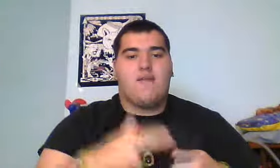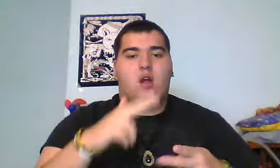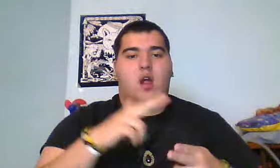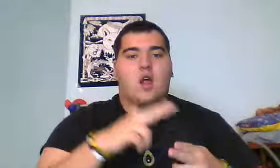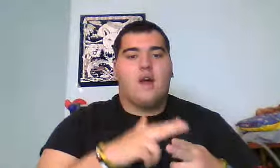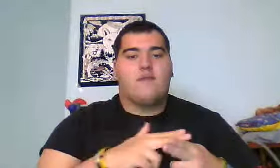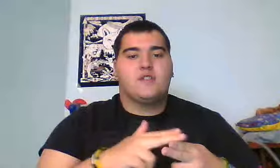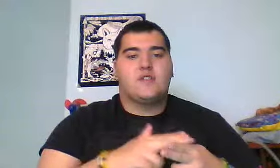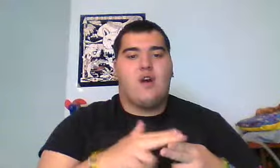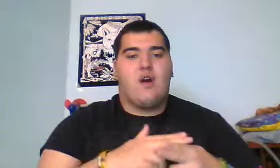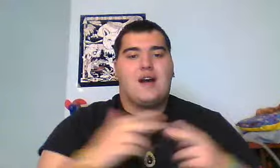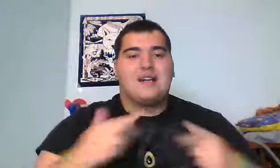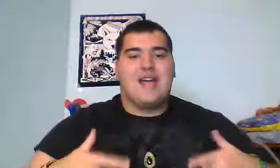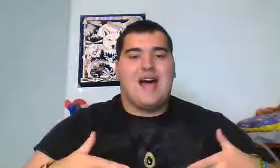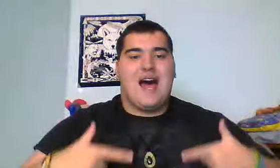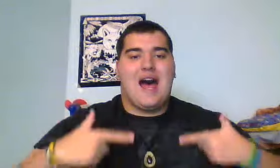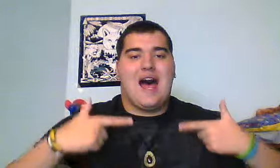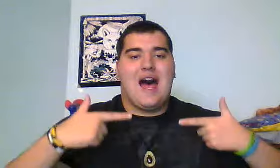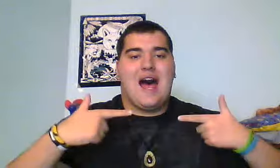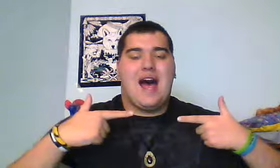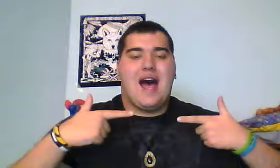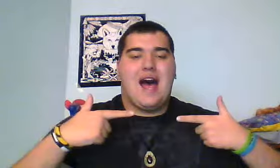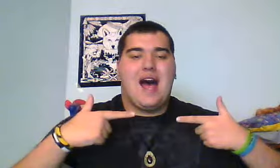of a short life